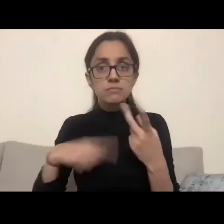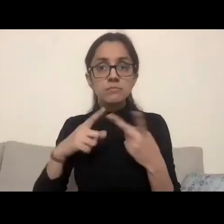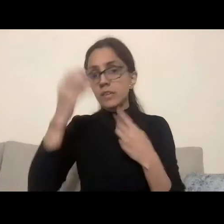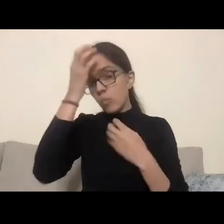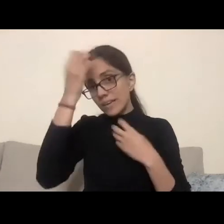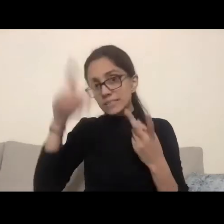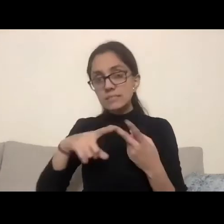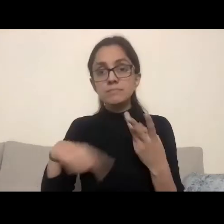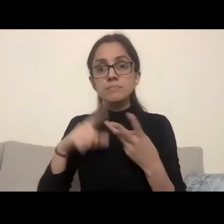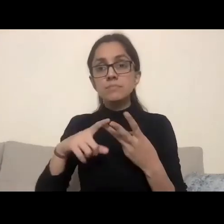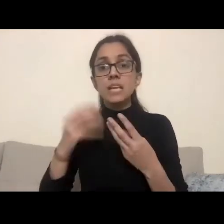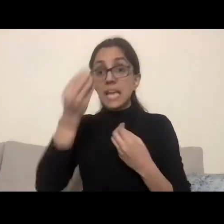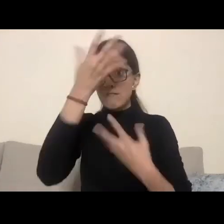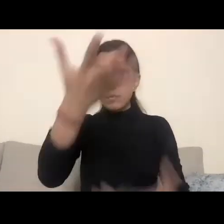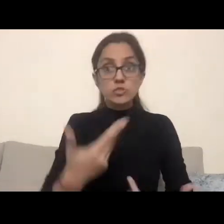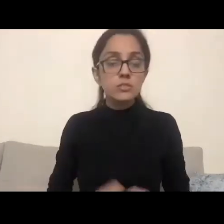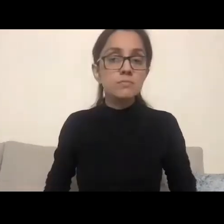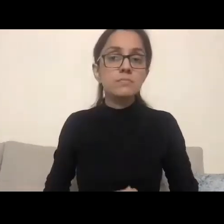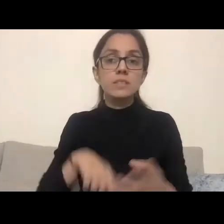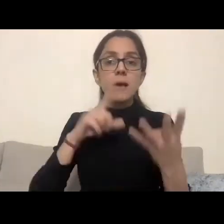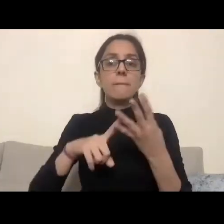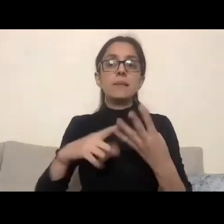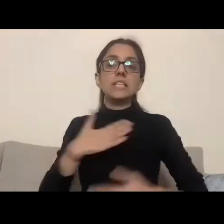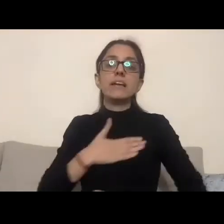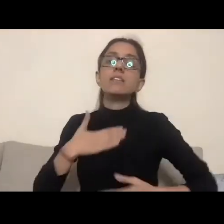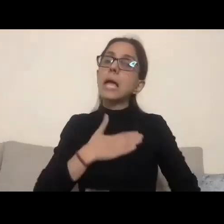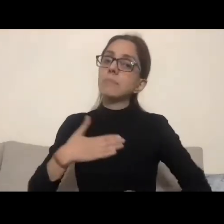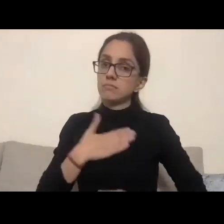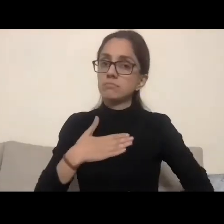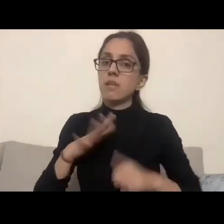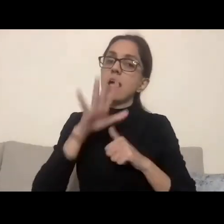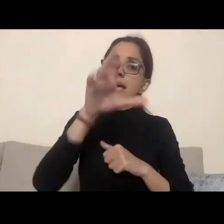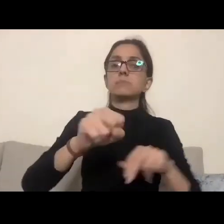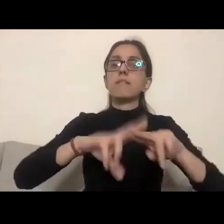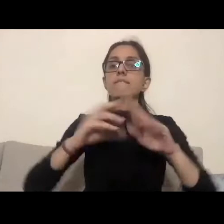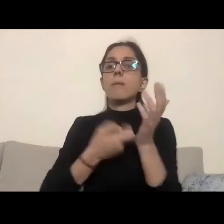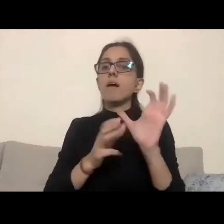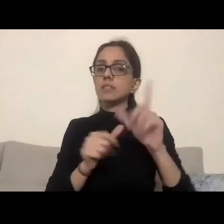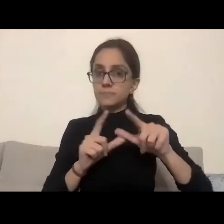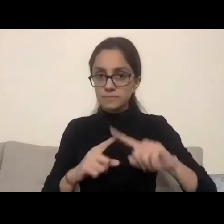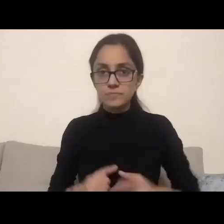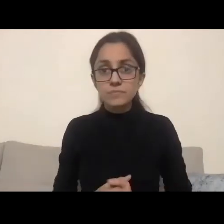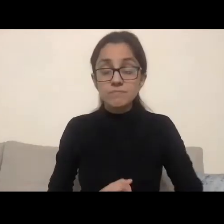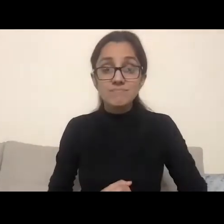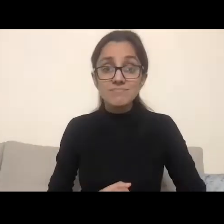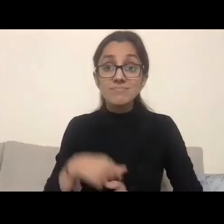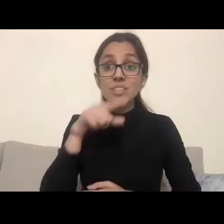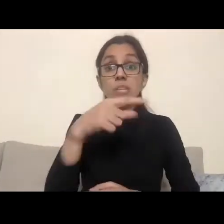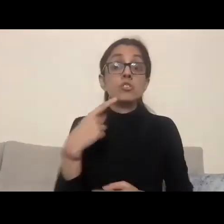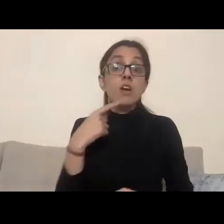awareness, information, and entertainment in accessible format. When you're talking